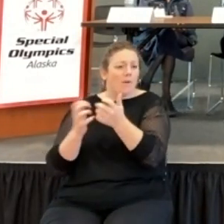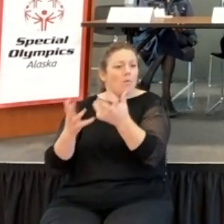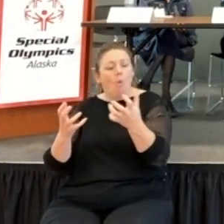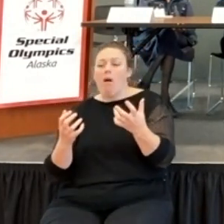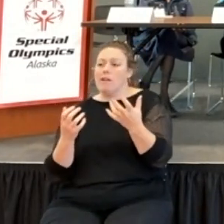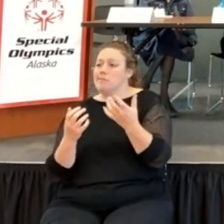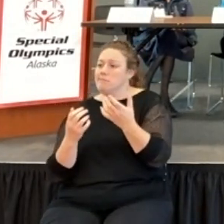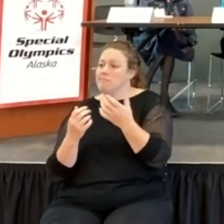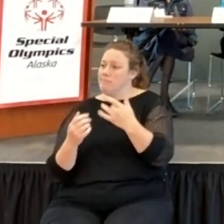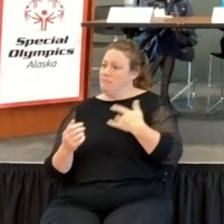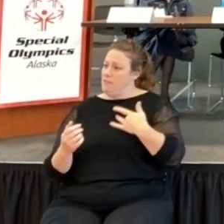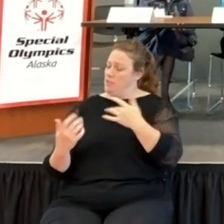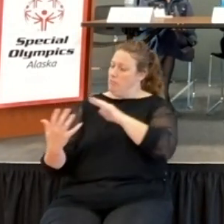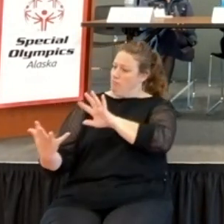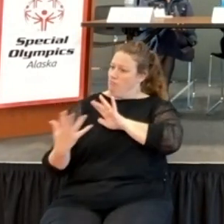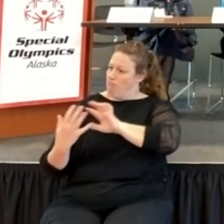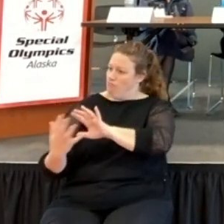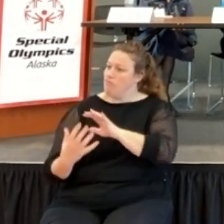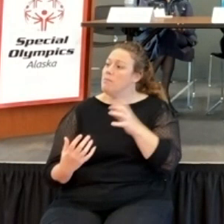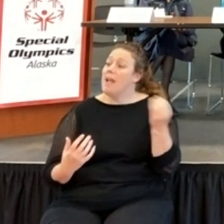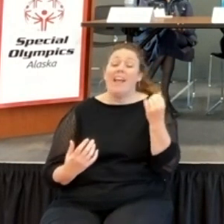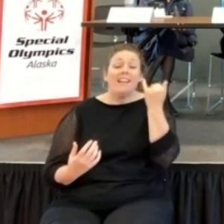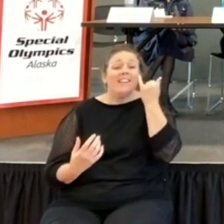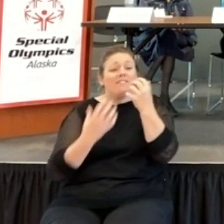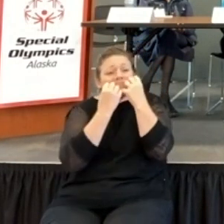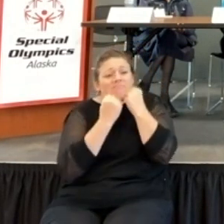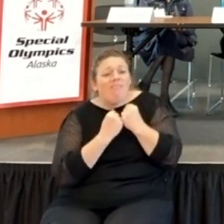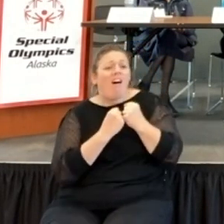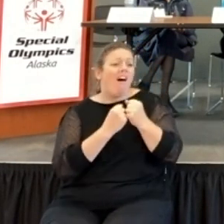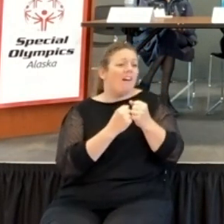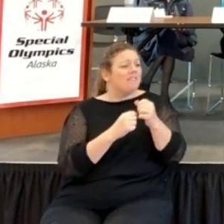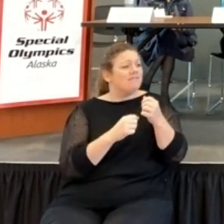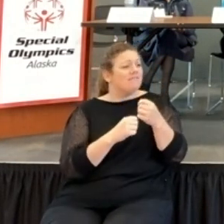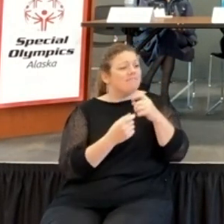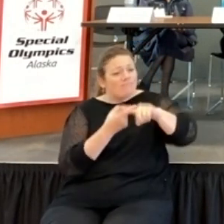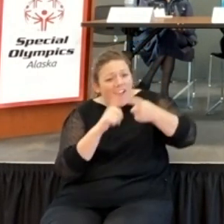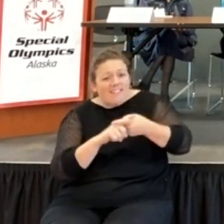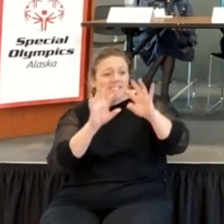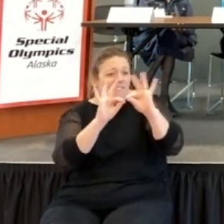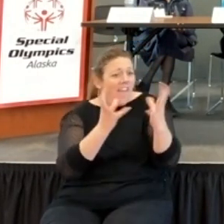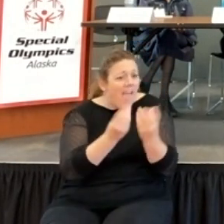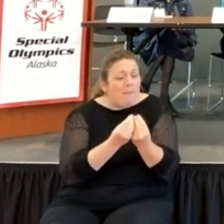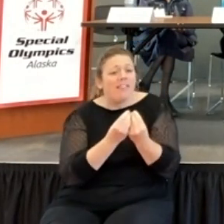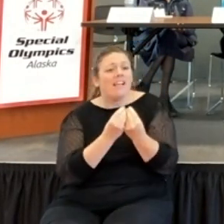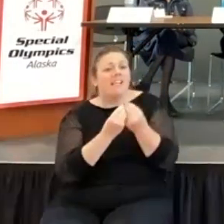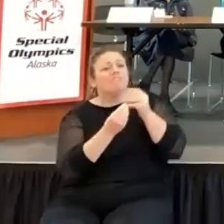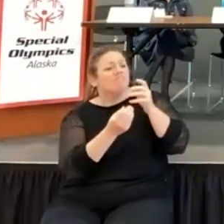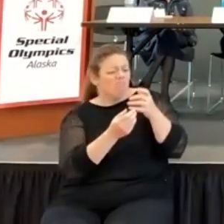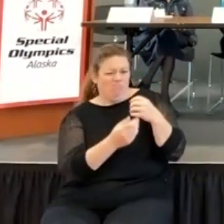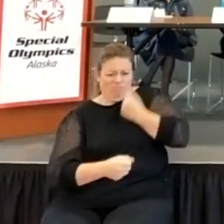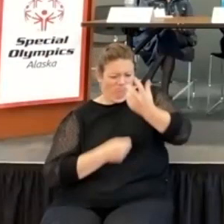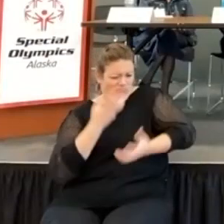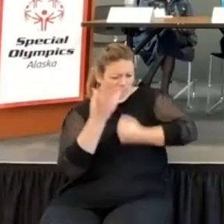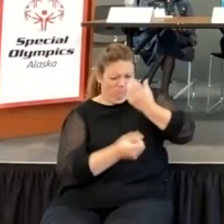I highly suggest lavish your love on the people you care about, but have good boundaries in place. You know where